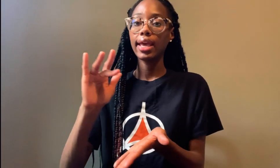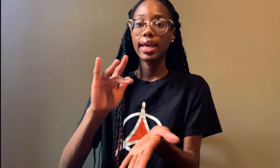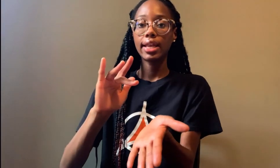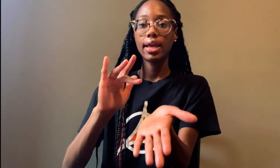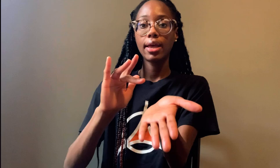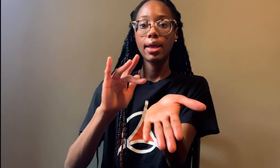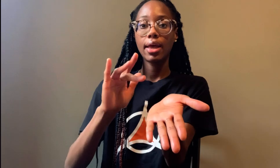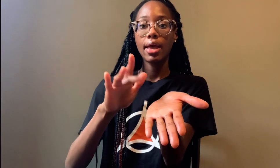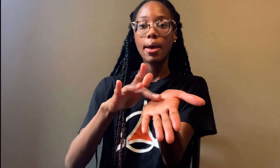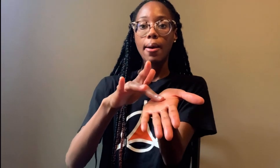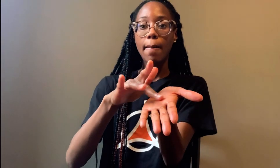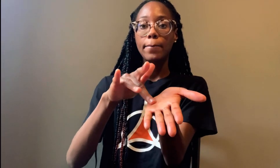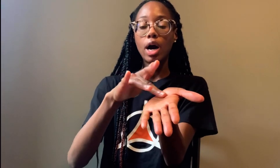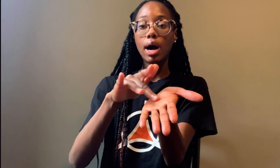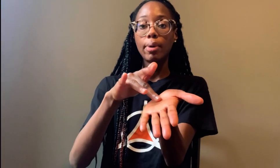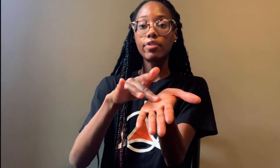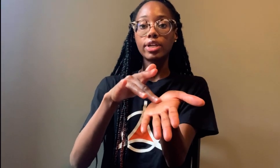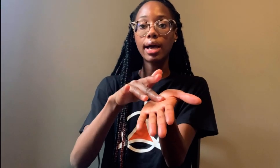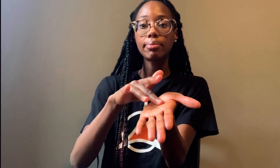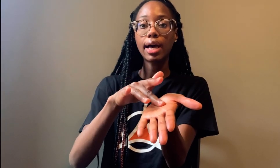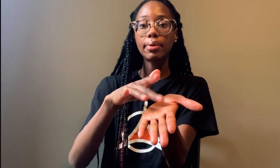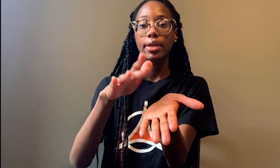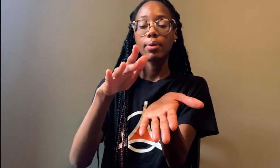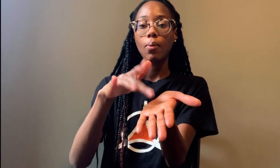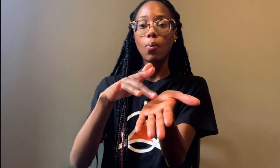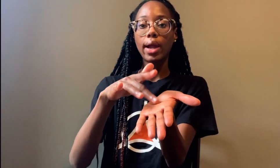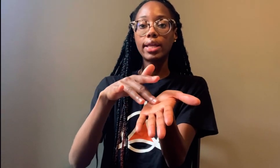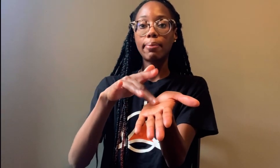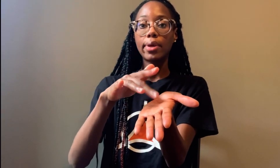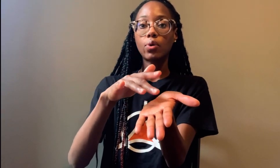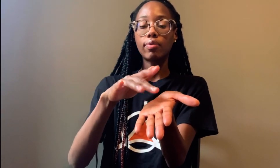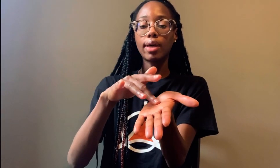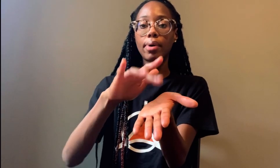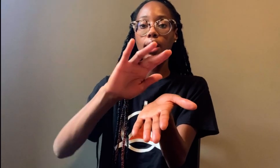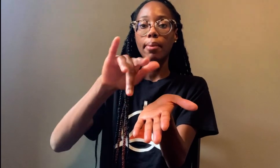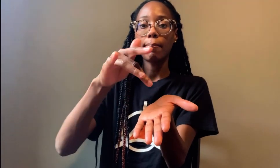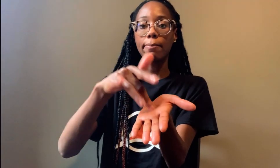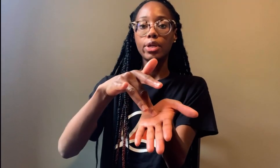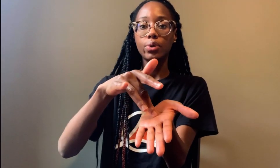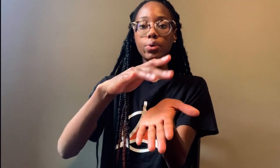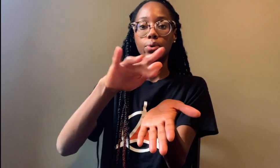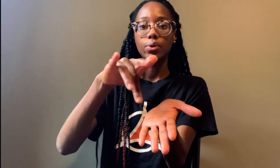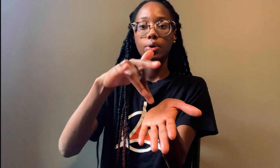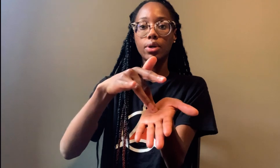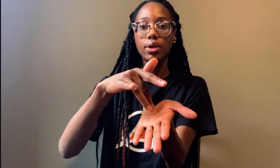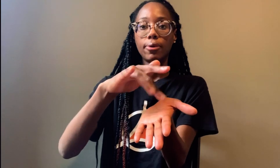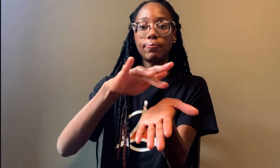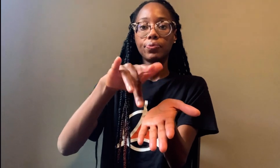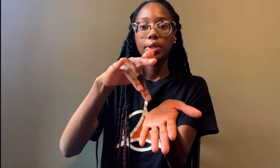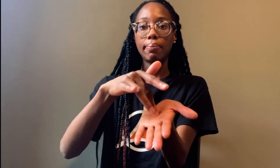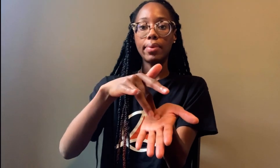hand, palm of your non-dominant, right in the middle of that palm. Middle.